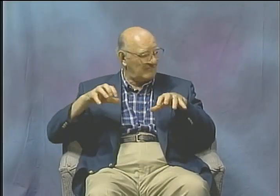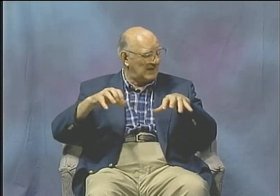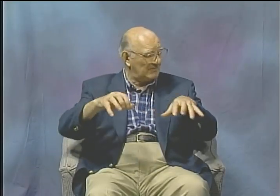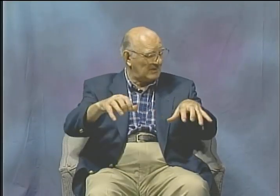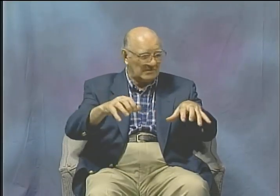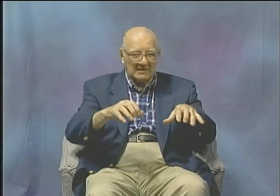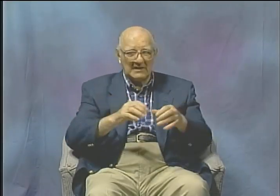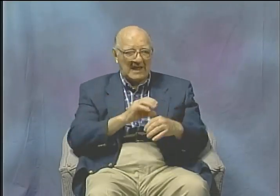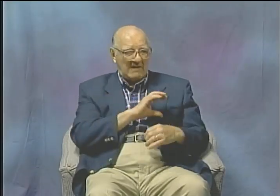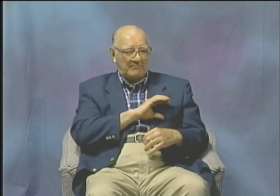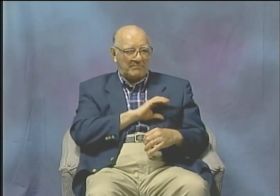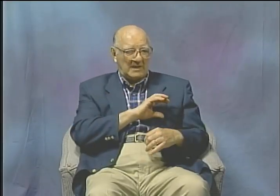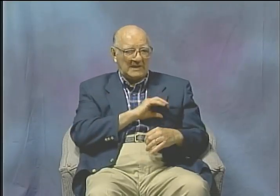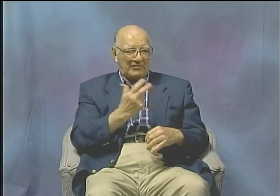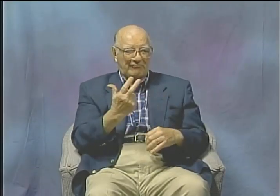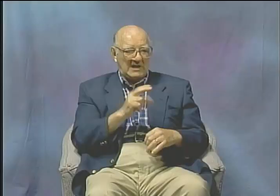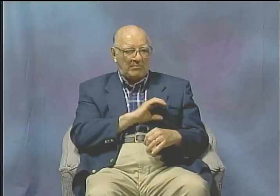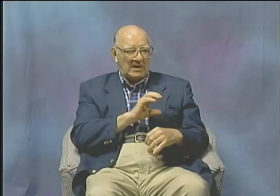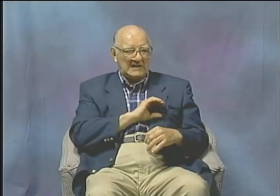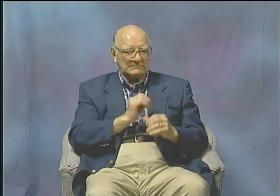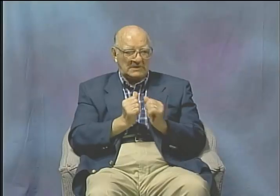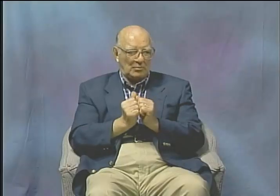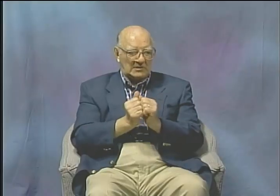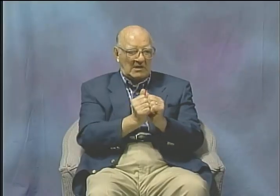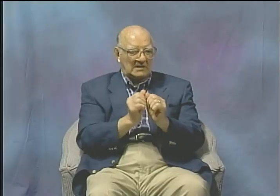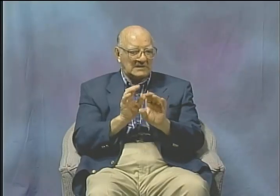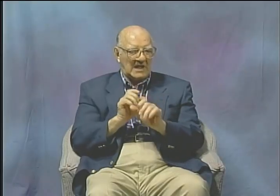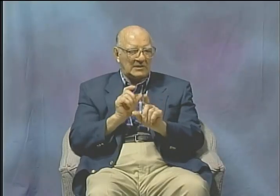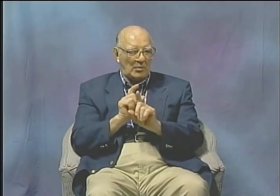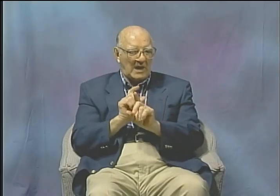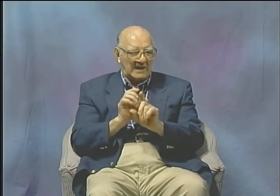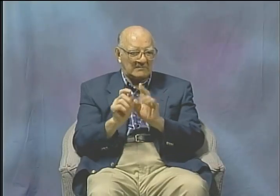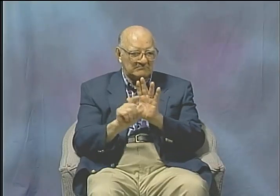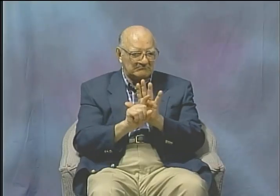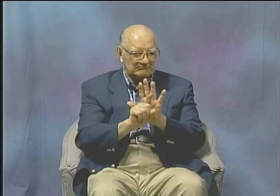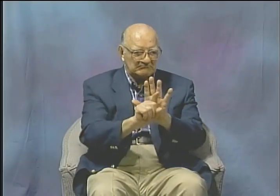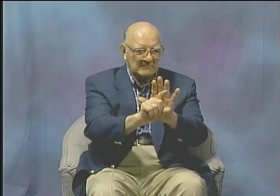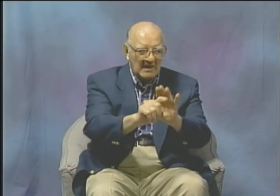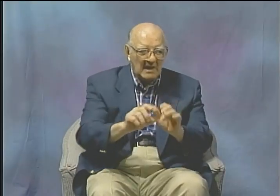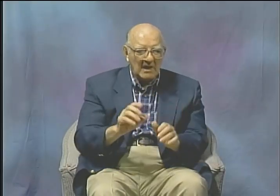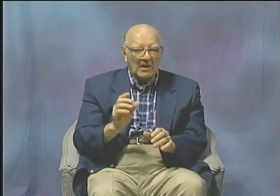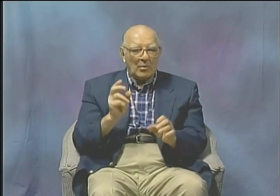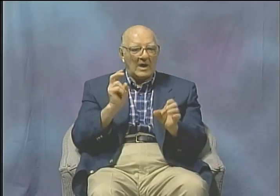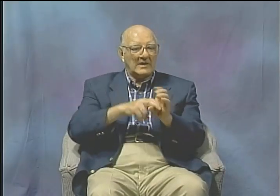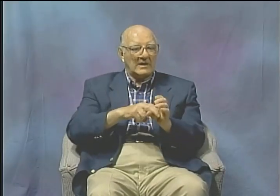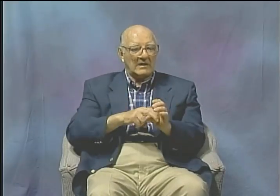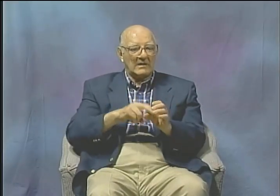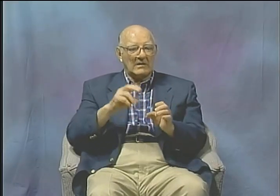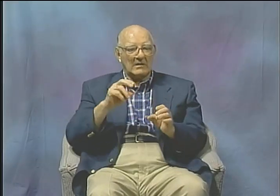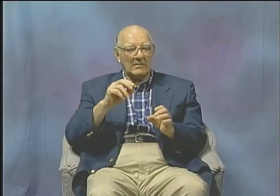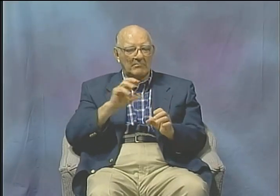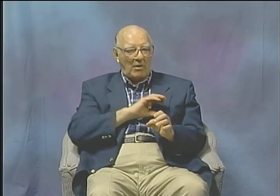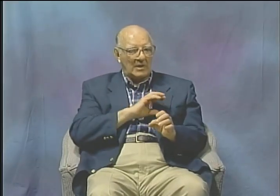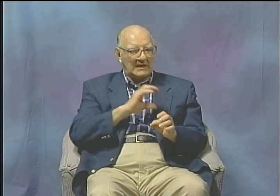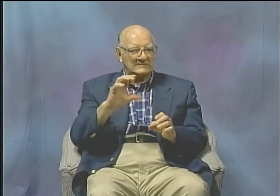people. Police, 3 policemen with us led the way. One in police